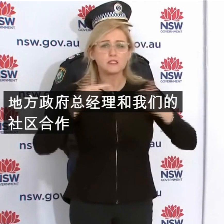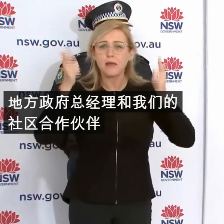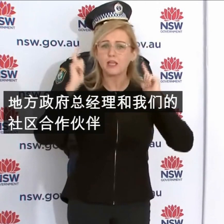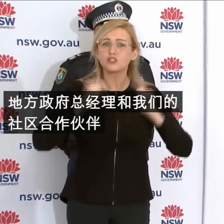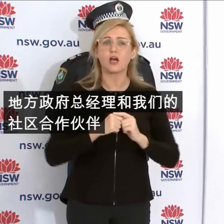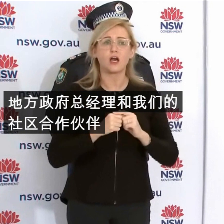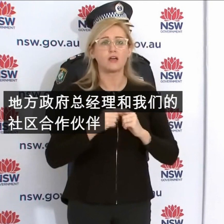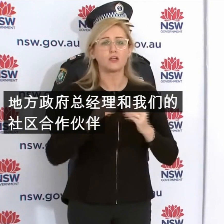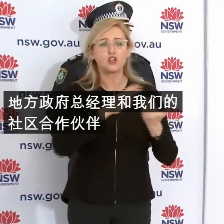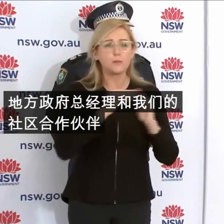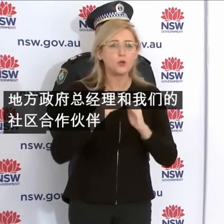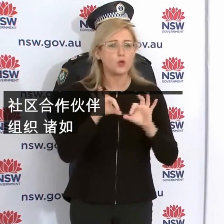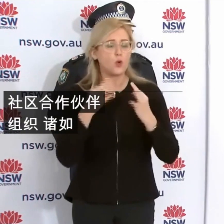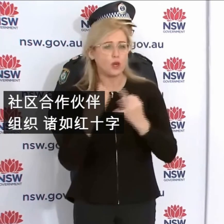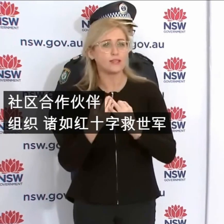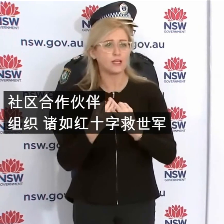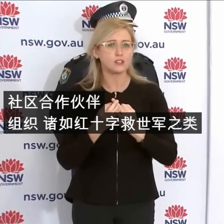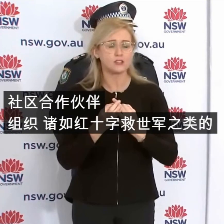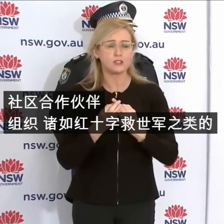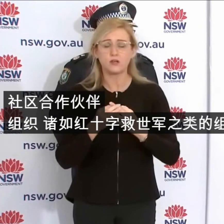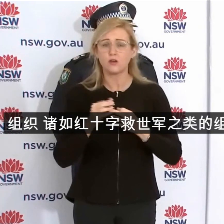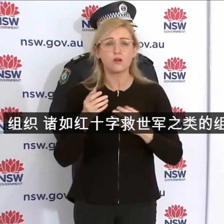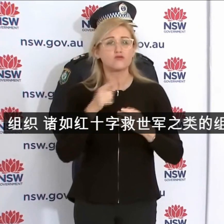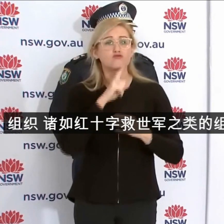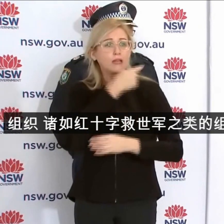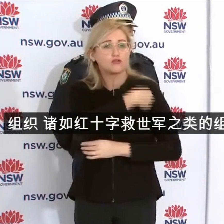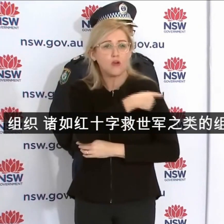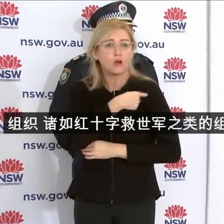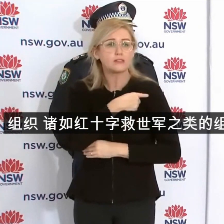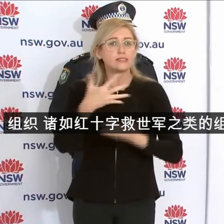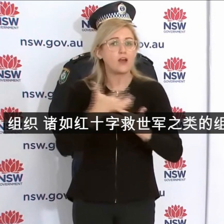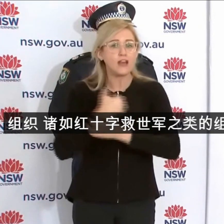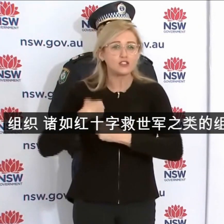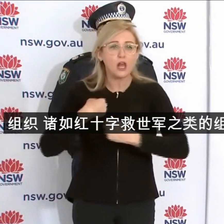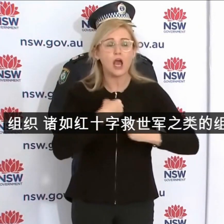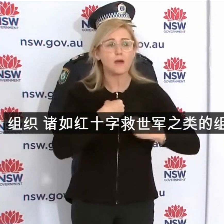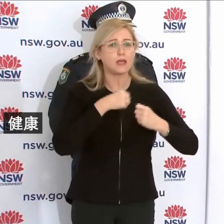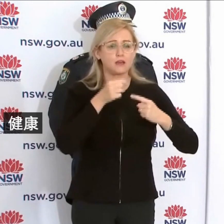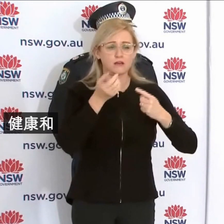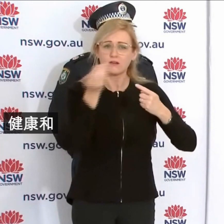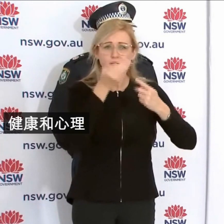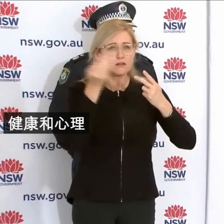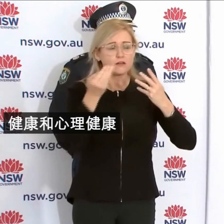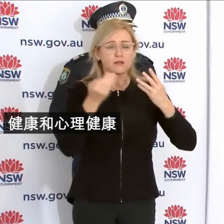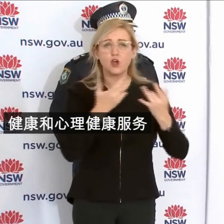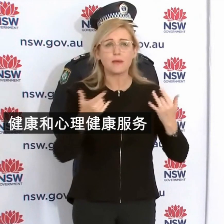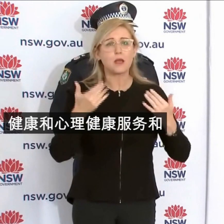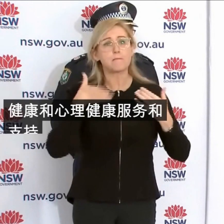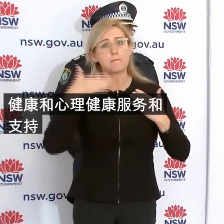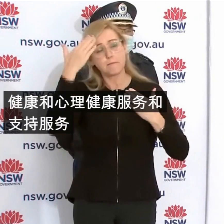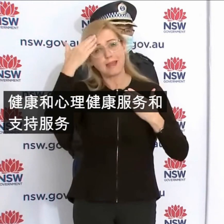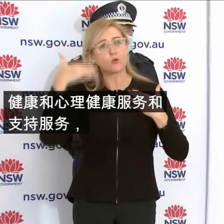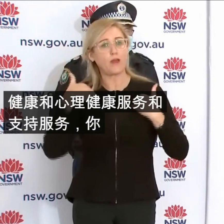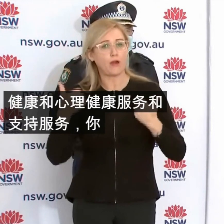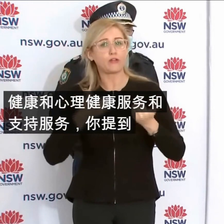community partner organisations, organisations like the Red Cross, Salvation Army, health and mental health services